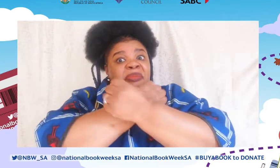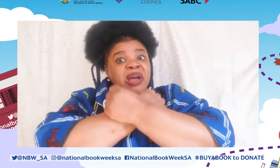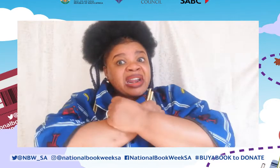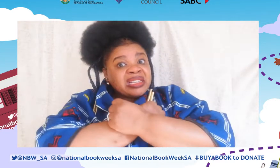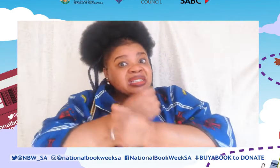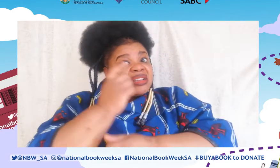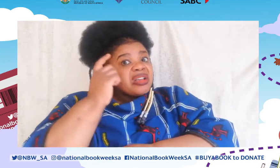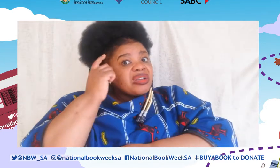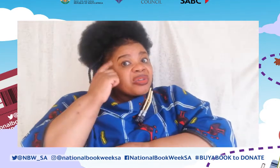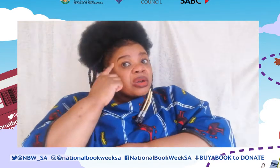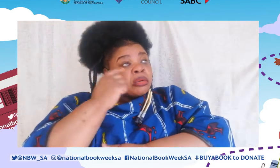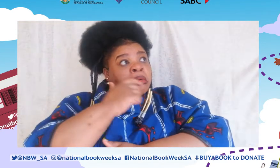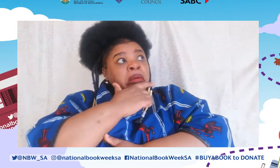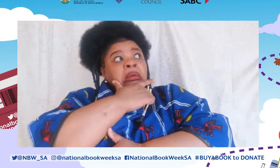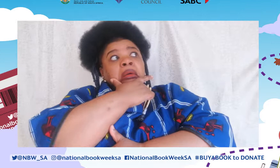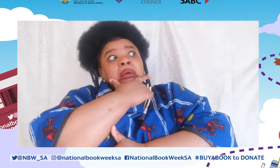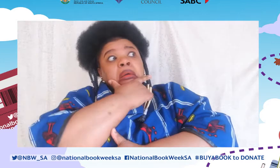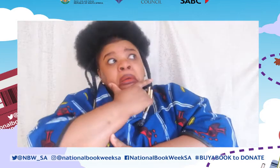And the parents thought,